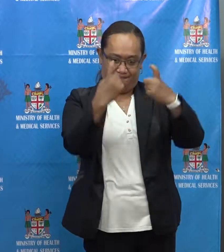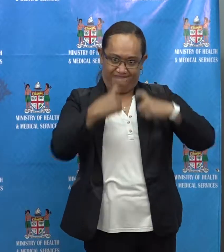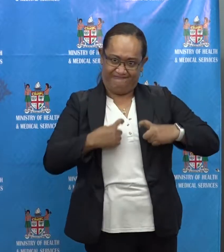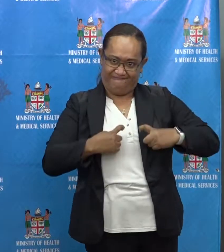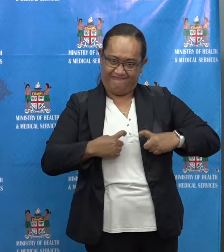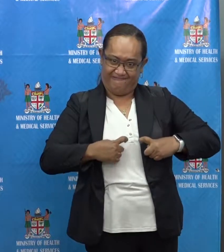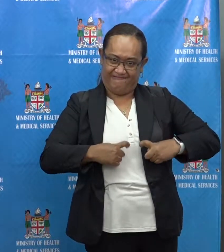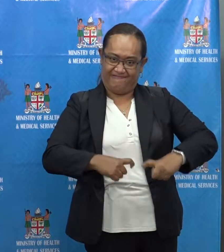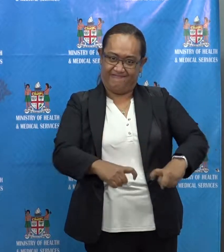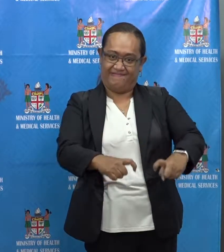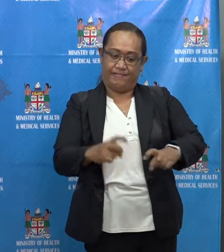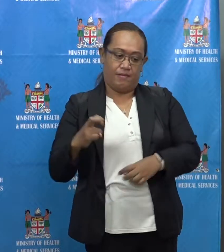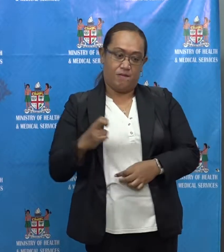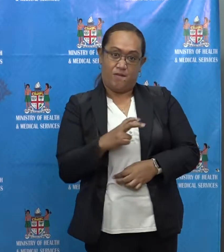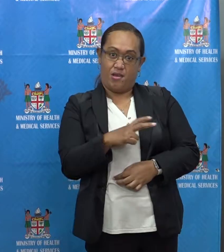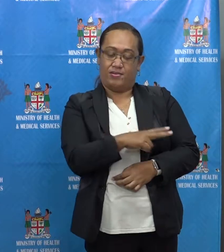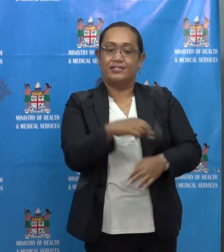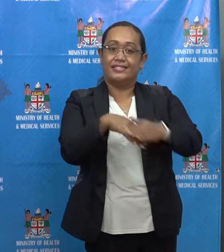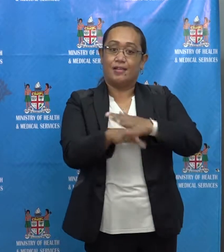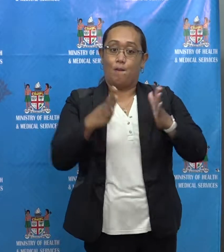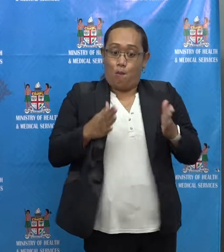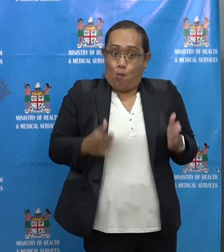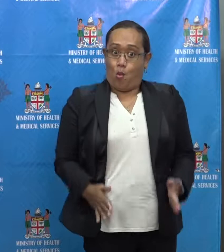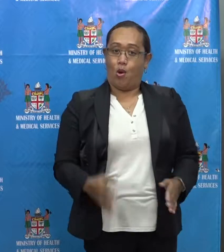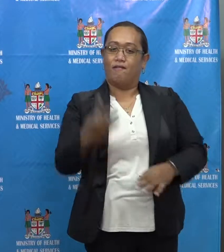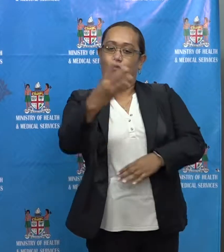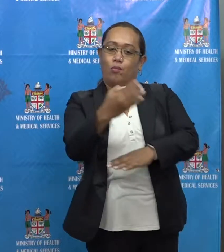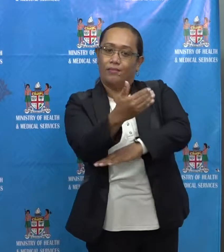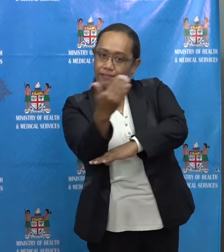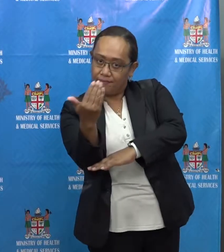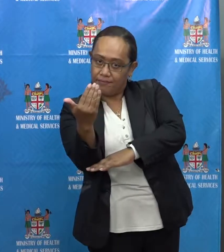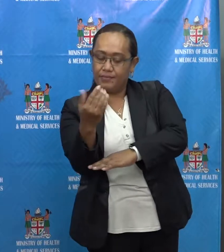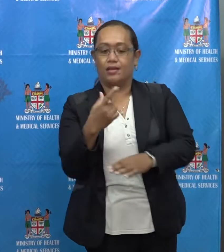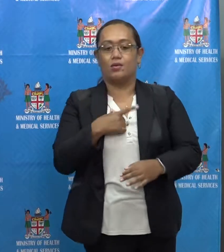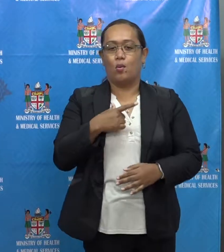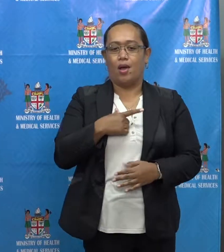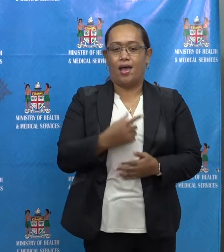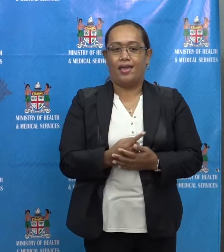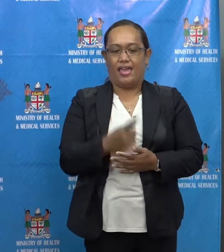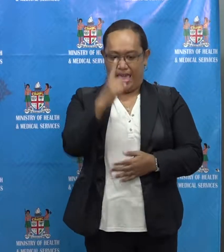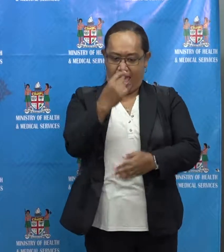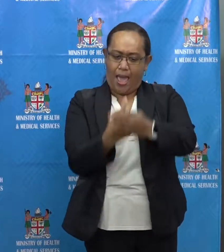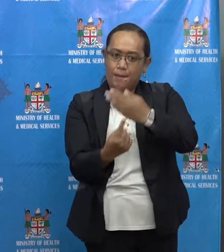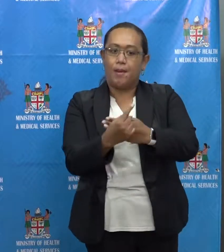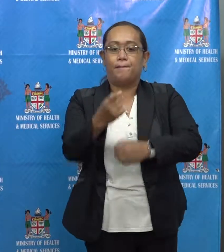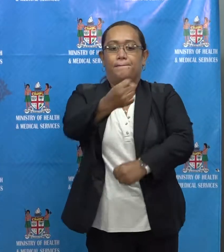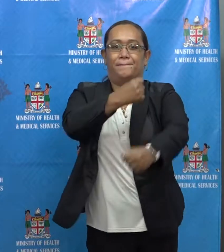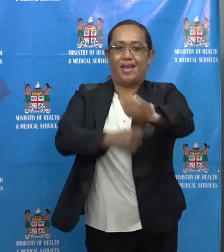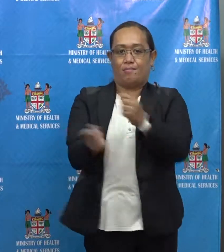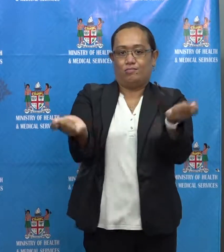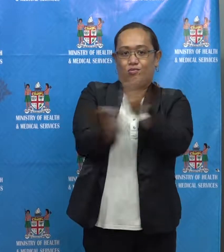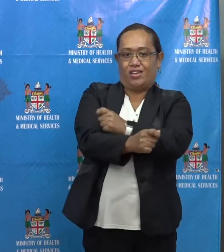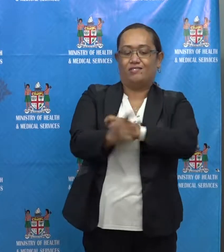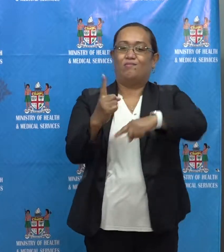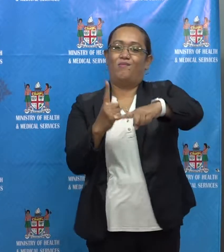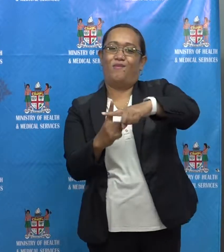enough virus in their body to either develop symptoms or trigger a positive result.